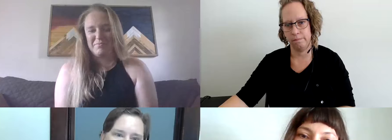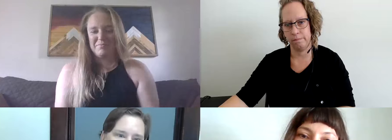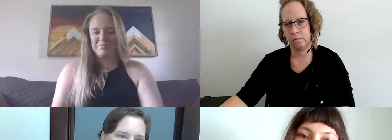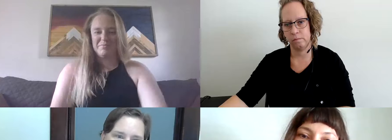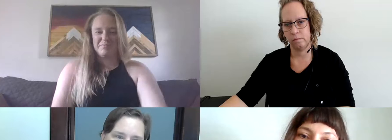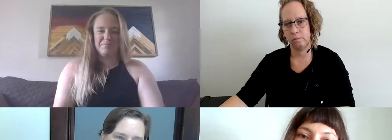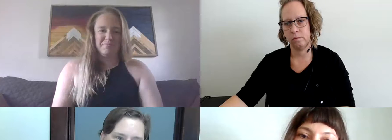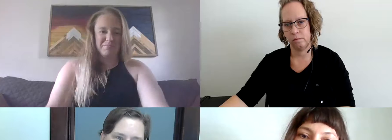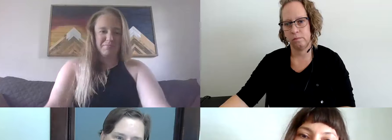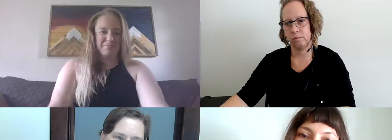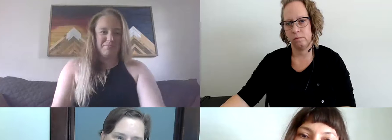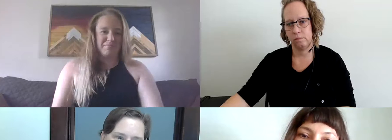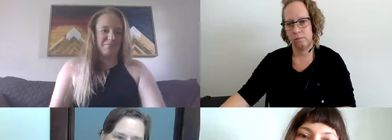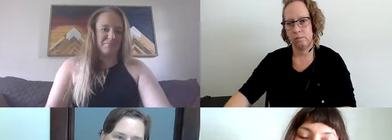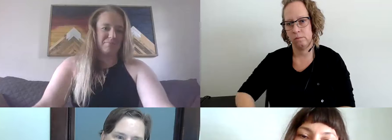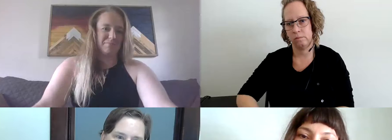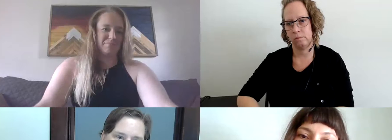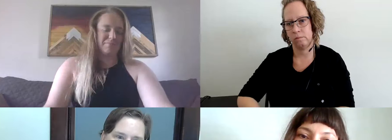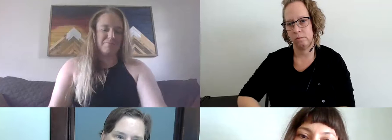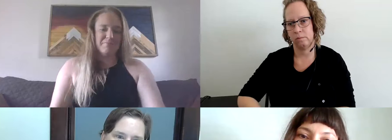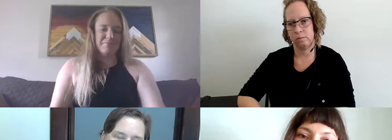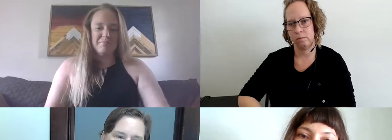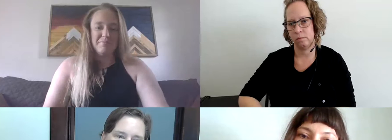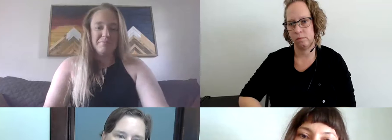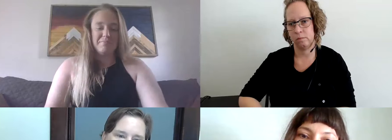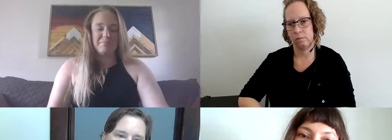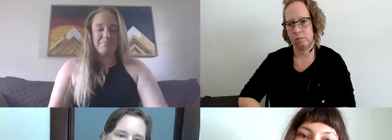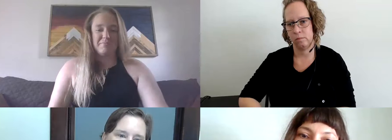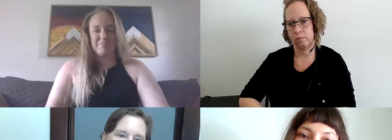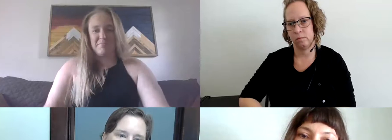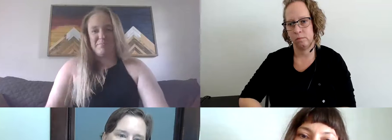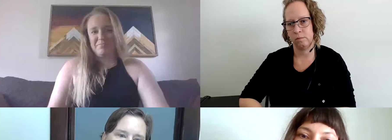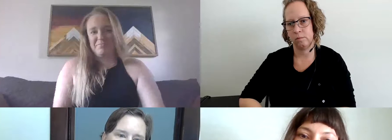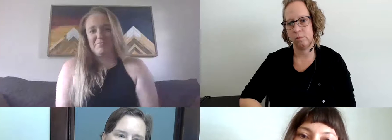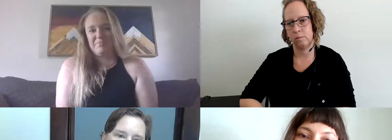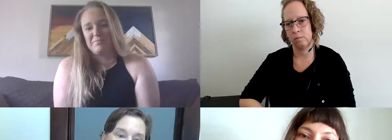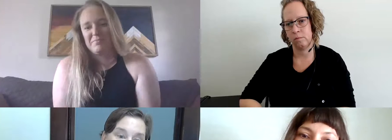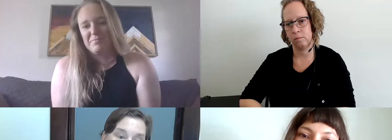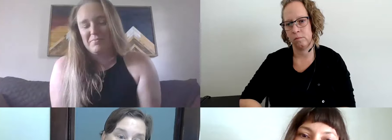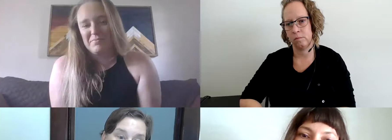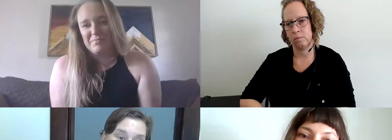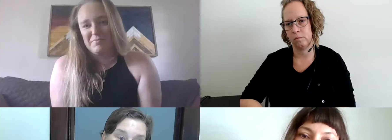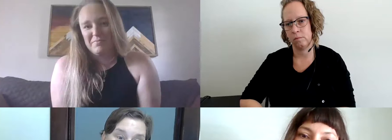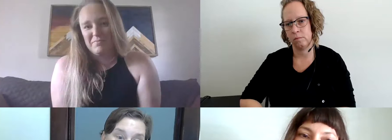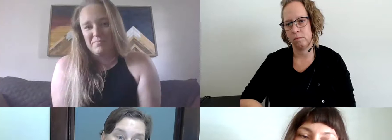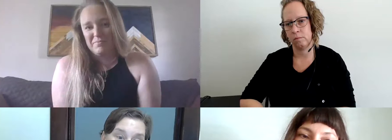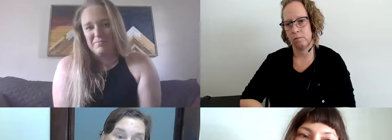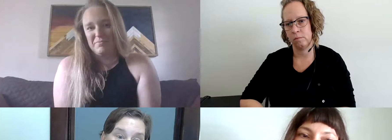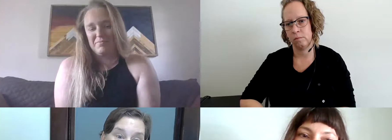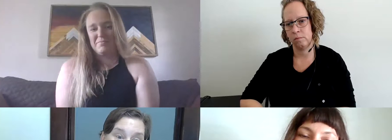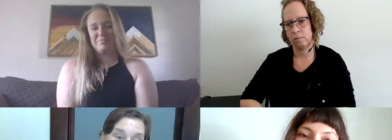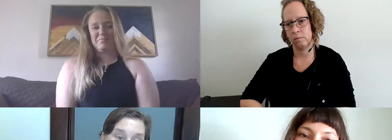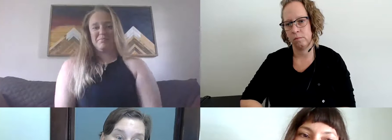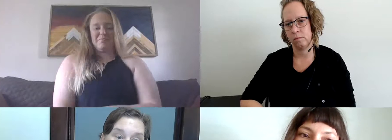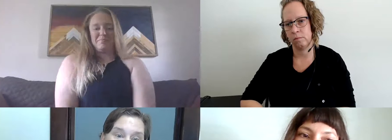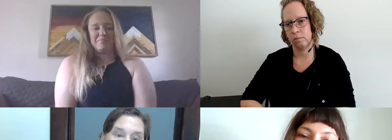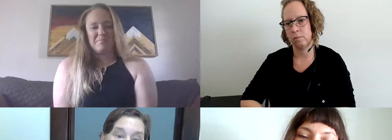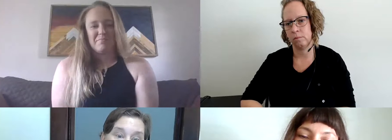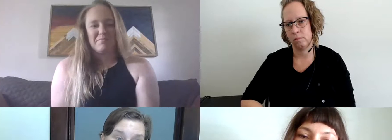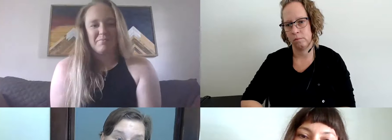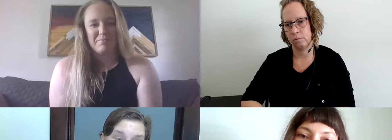had a wide variety of experiences. Some people I know decide to use services based on their